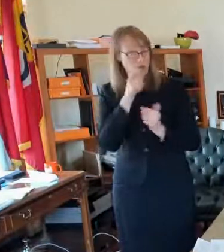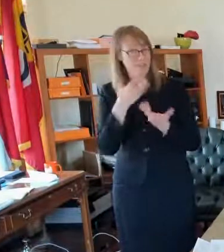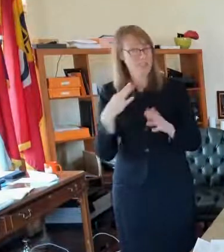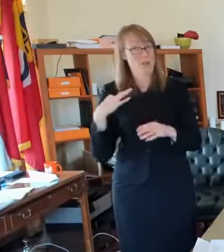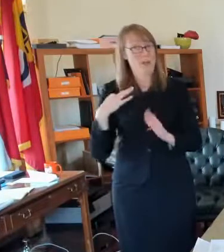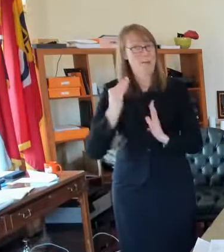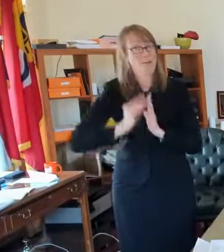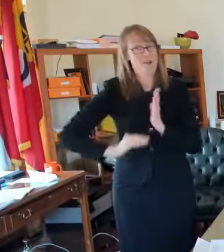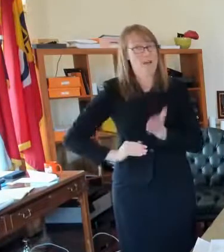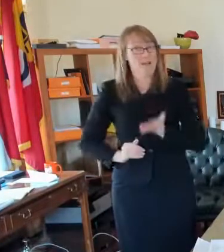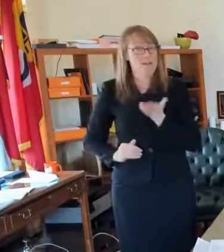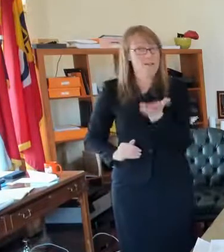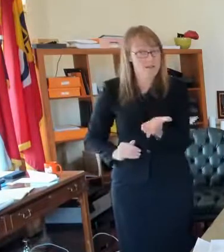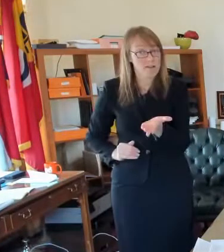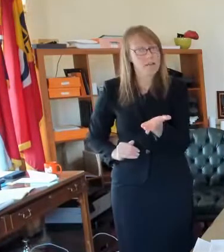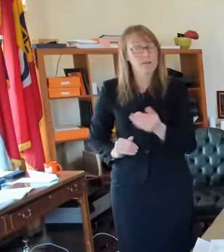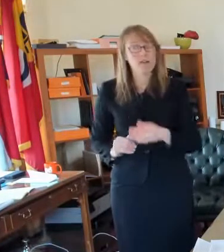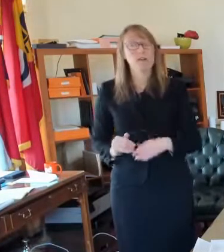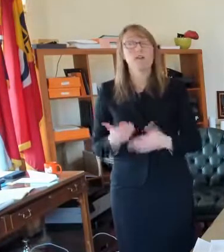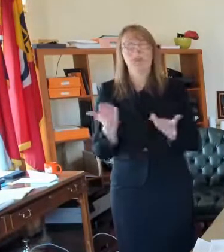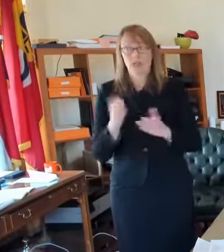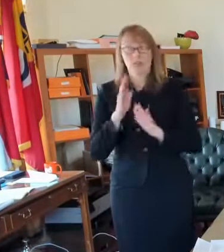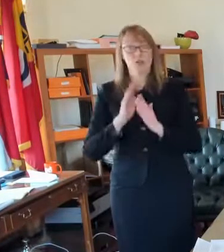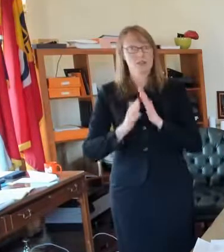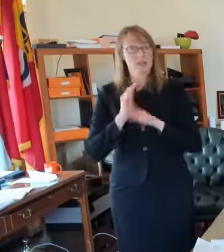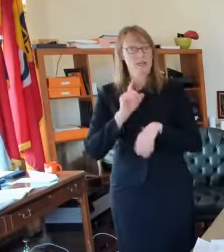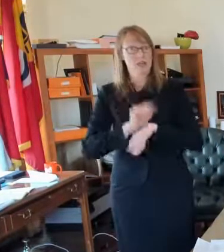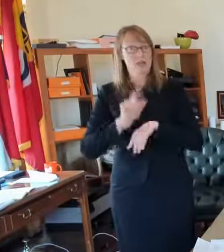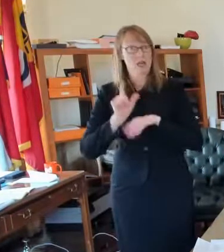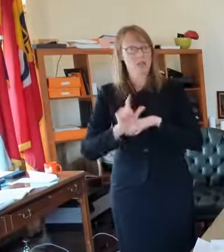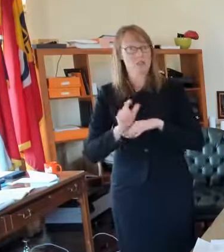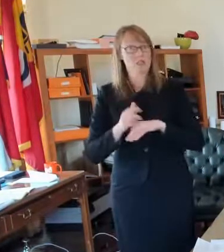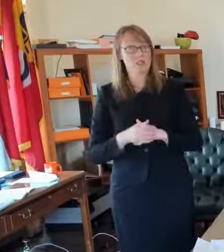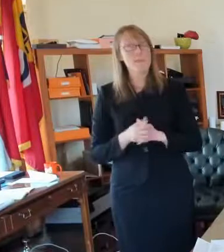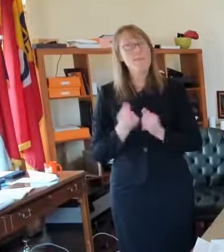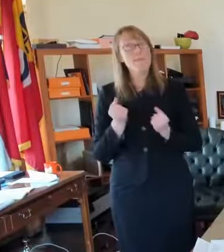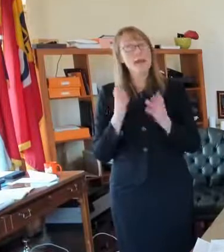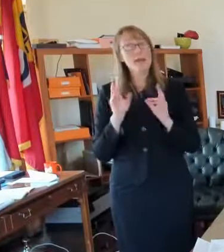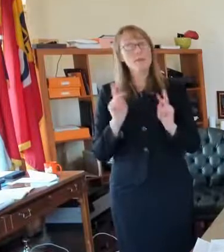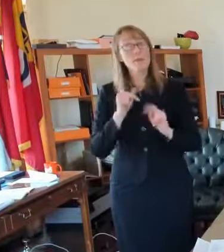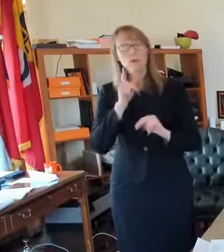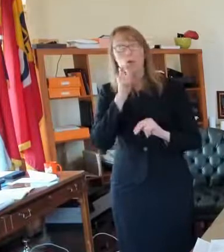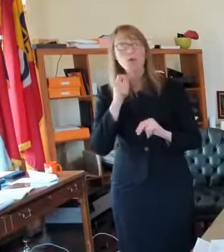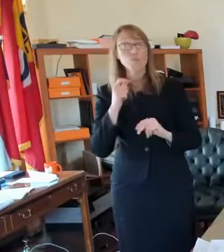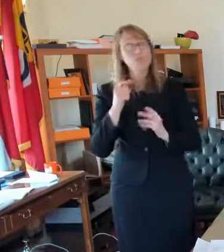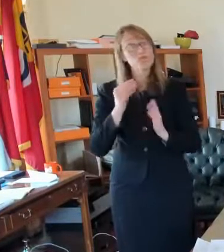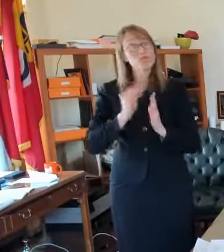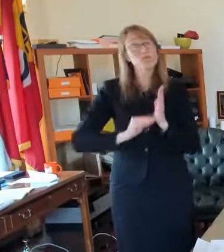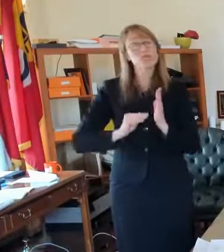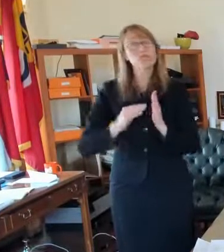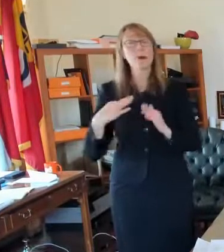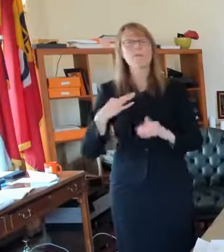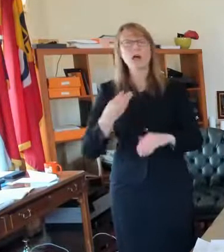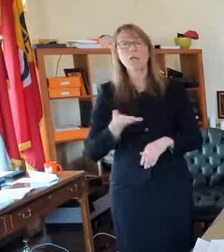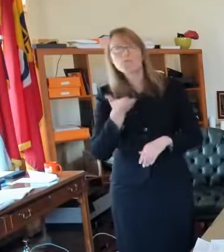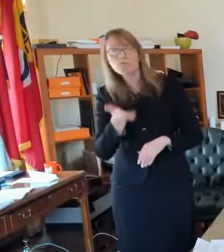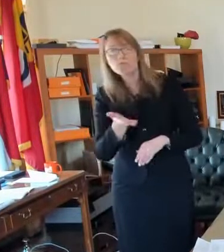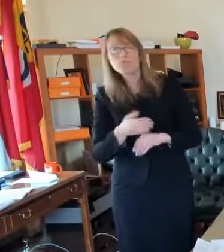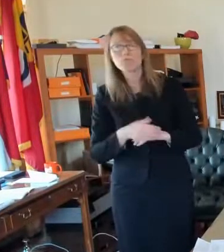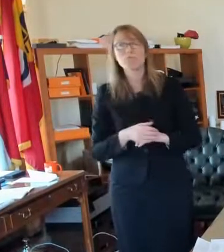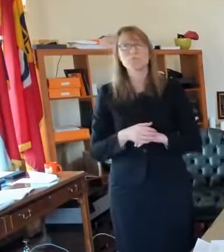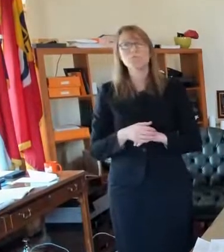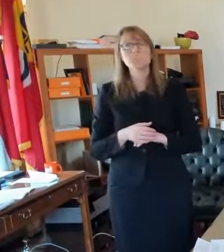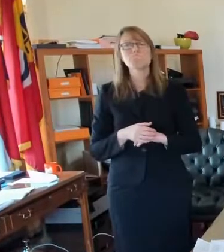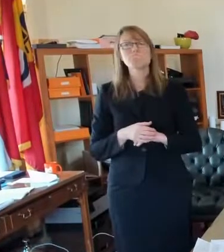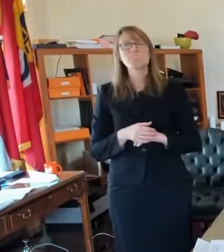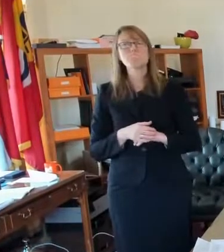100 people who applied in the city of St. Louis. Many of the people who applied, by the way, were it wasn't